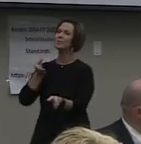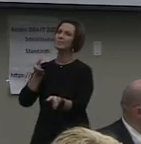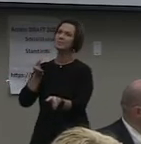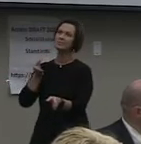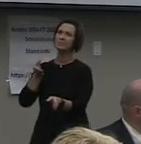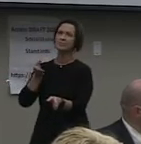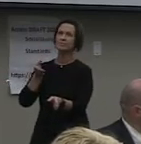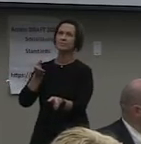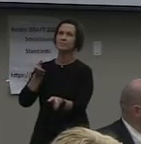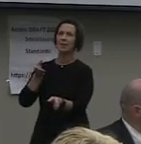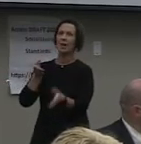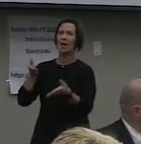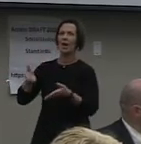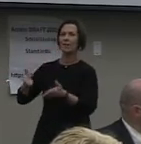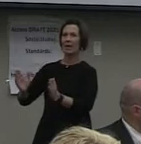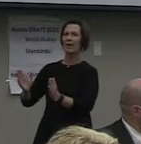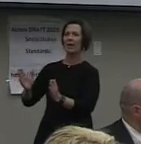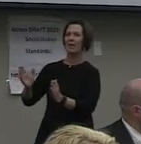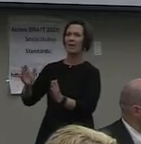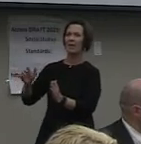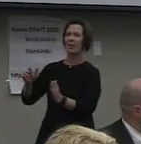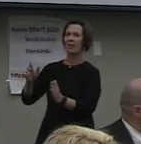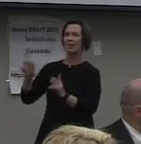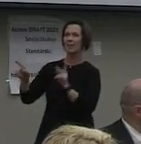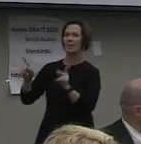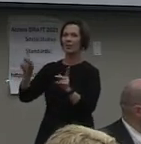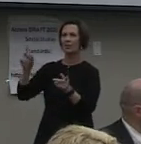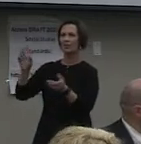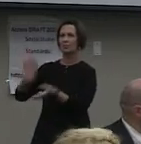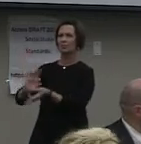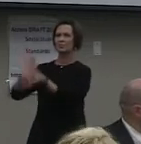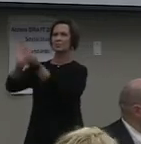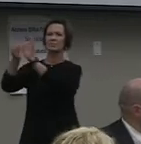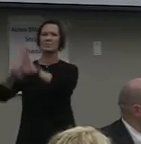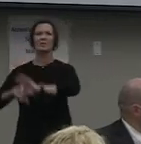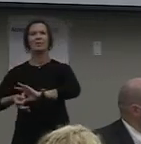some people's it's left open to interpretation, which can be misused.